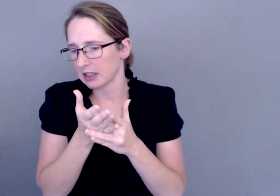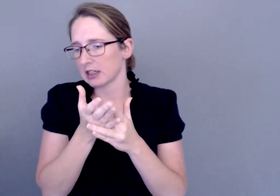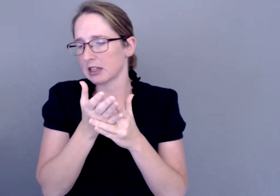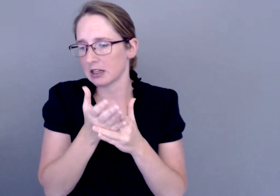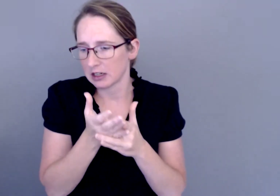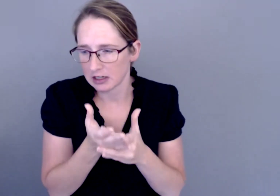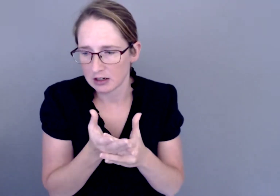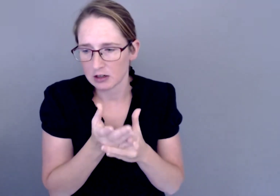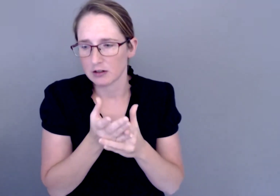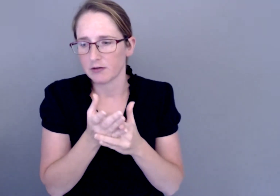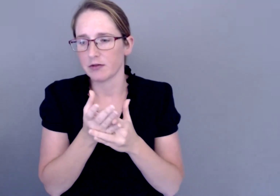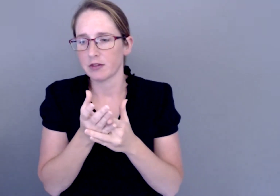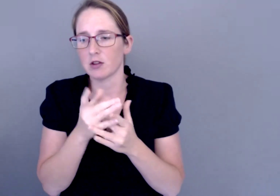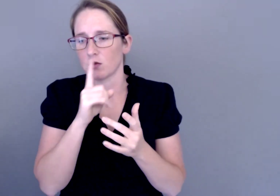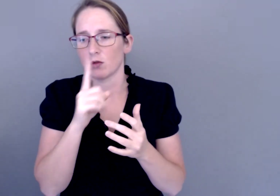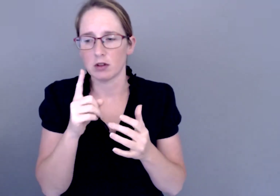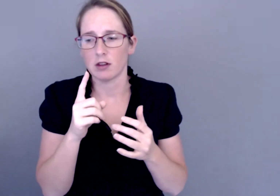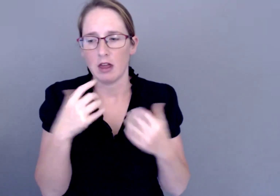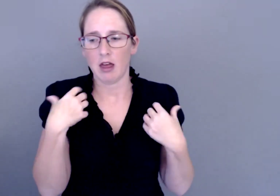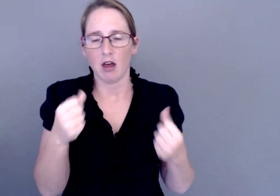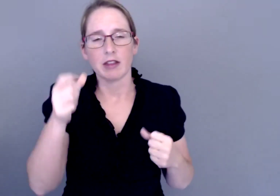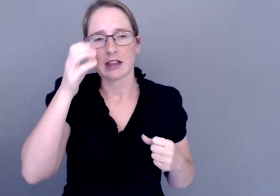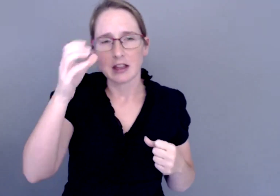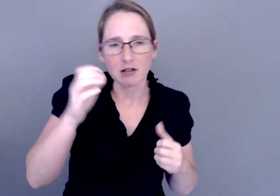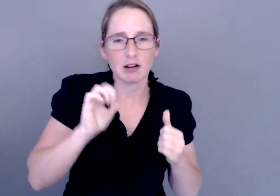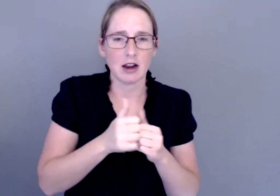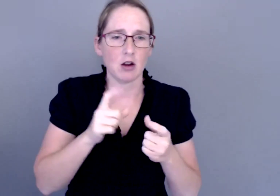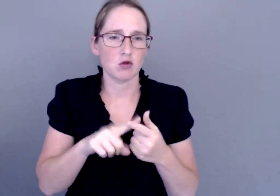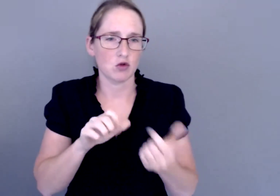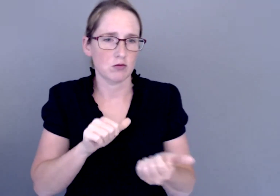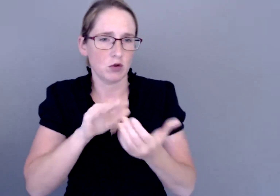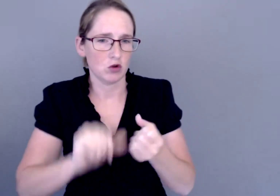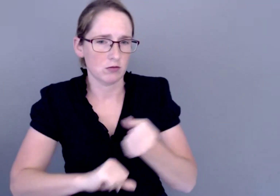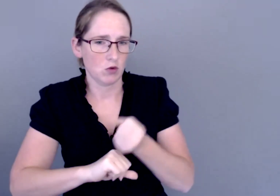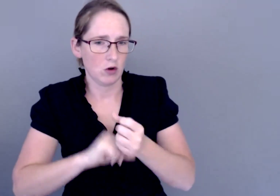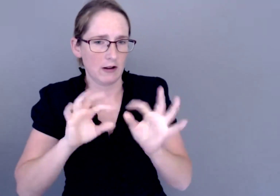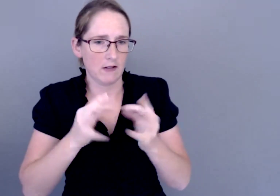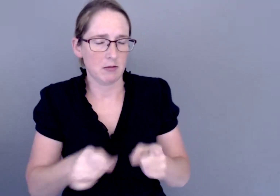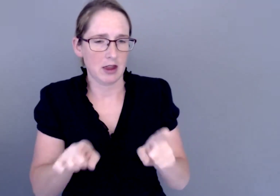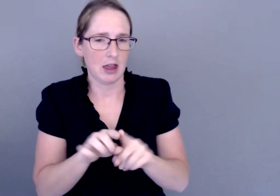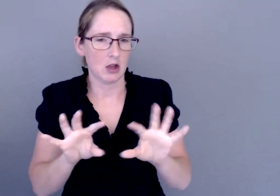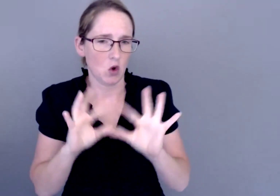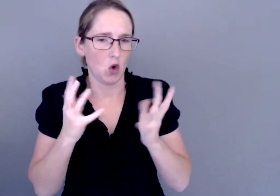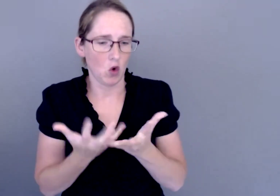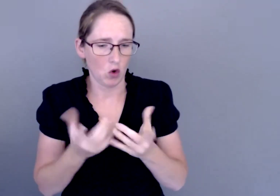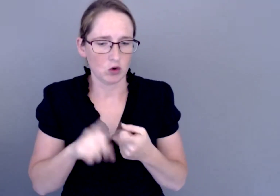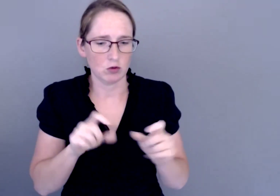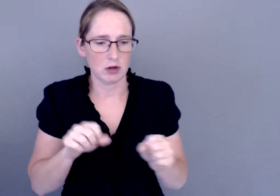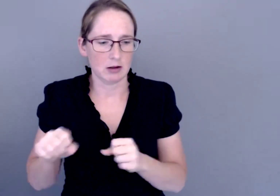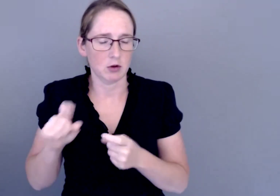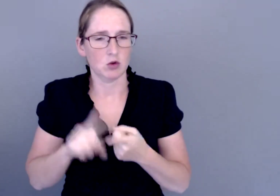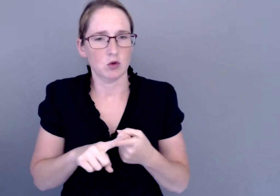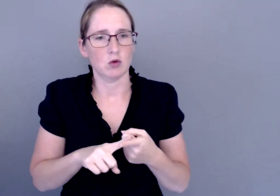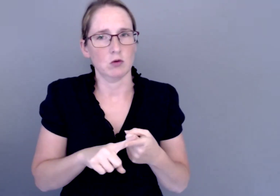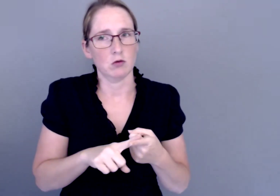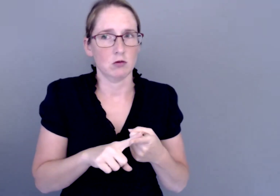social determinants of health concept for how to broach supporting family as a whole, to be able to